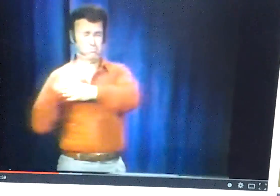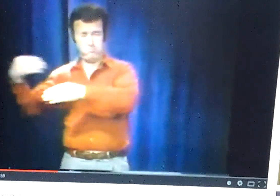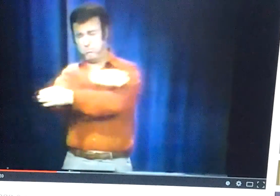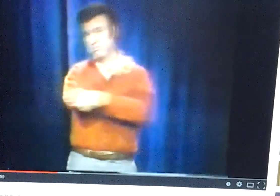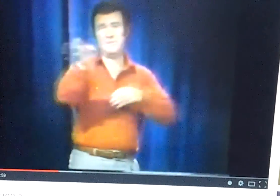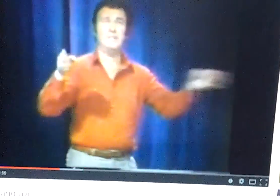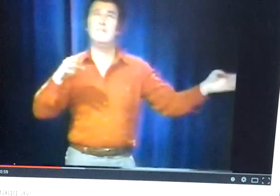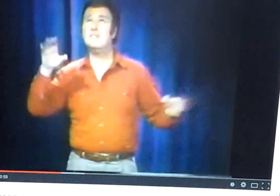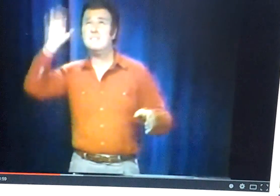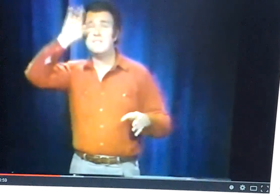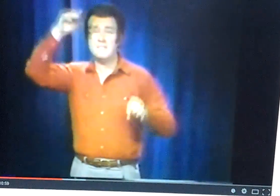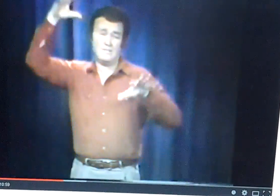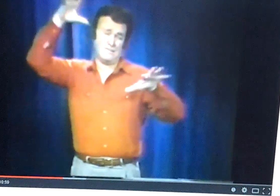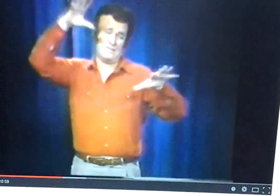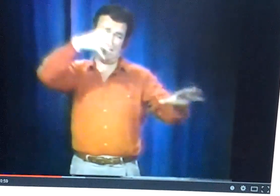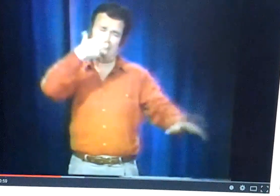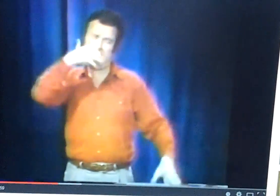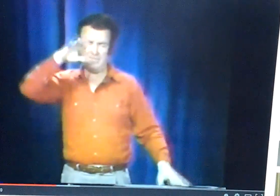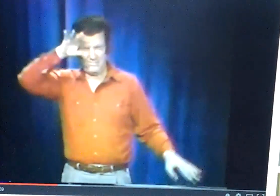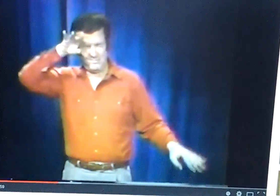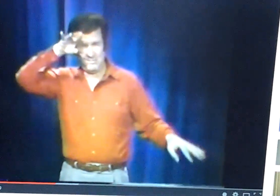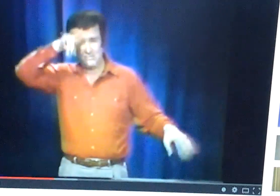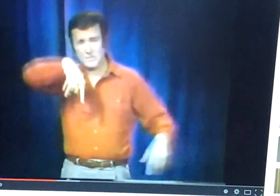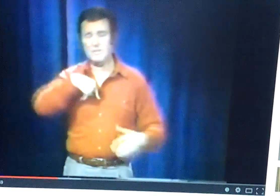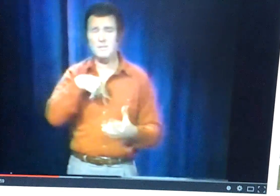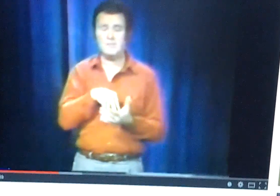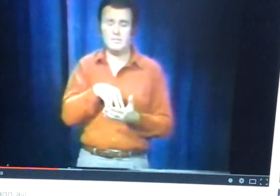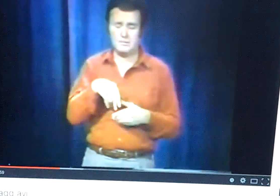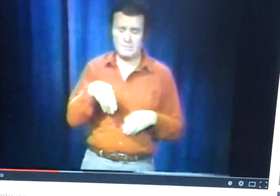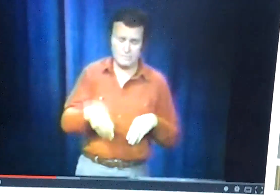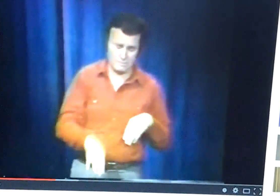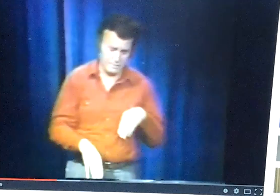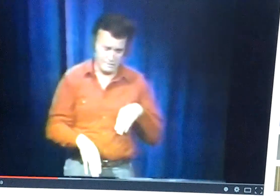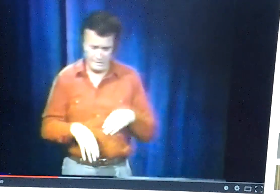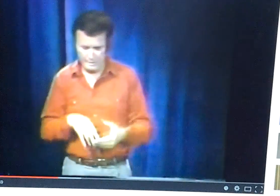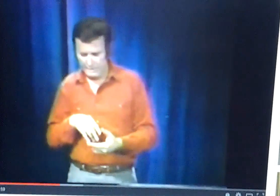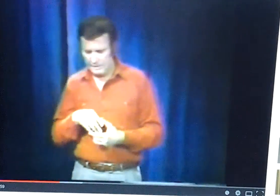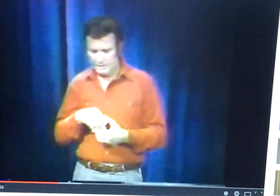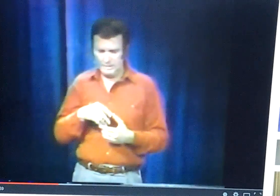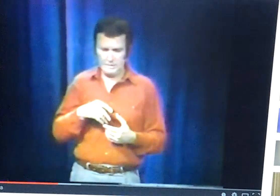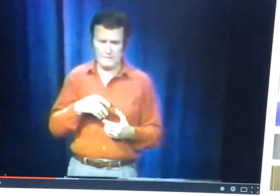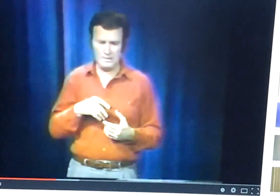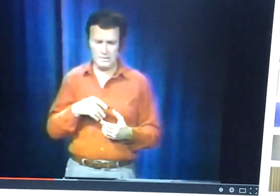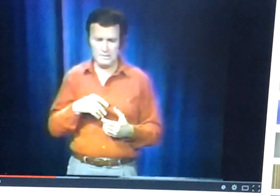passing by. The sun was out and it was beating down on me. I was sweating.